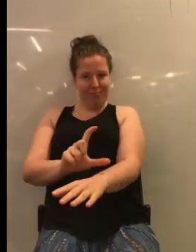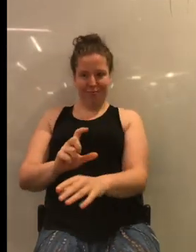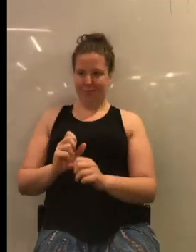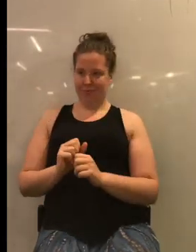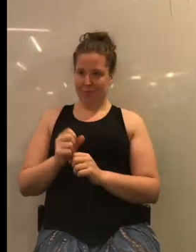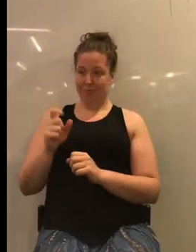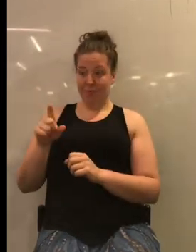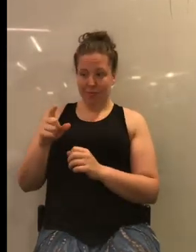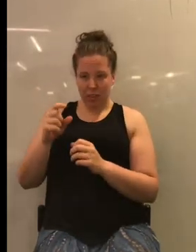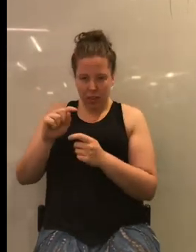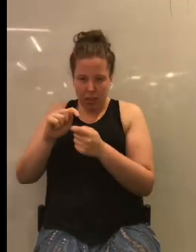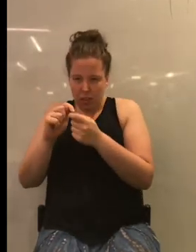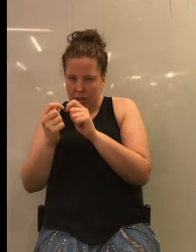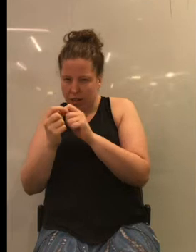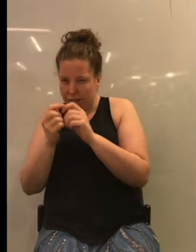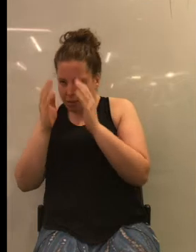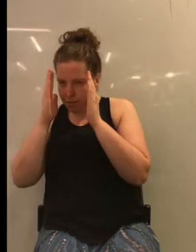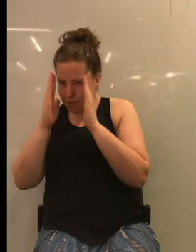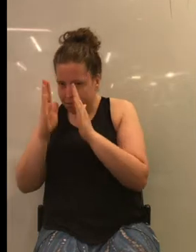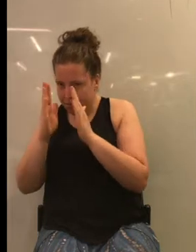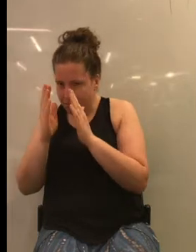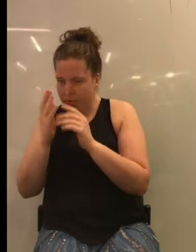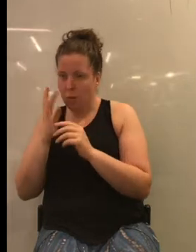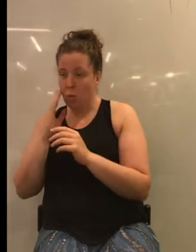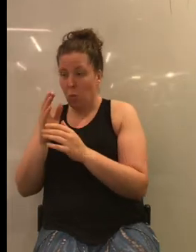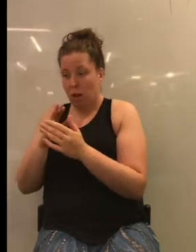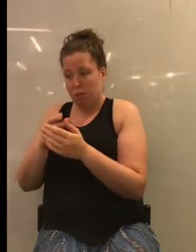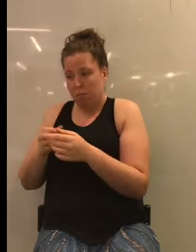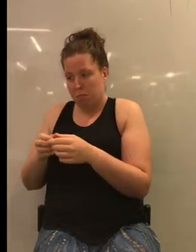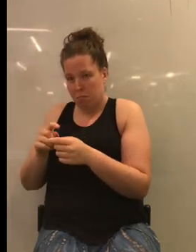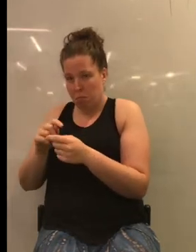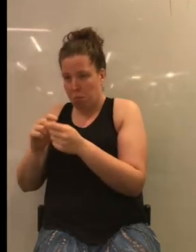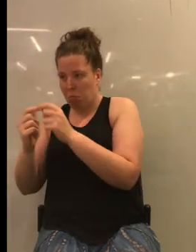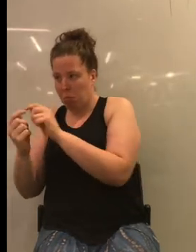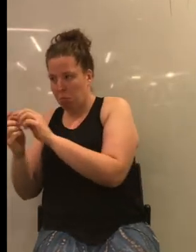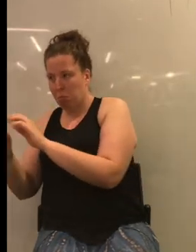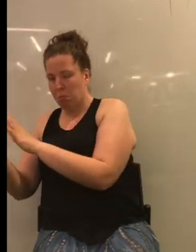signs. This then translated into concentration when passing the signs on.